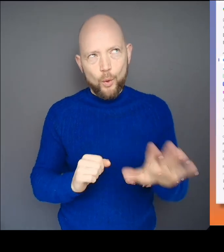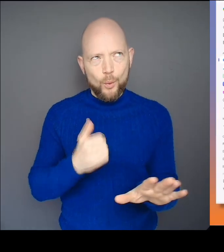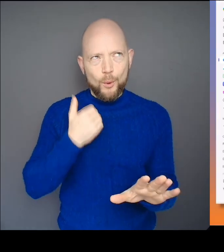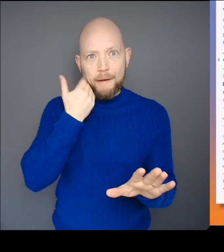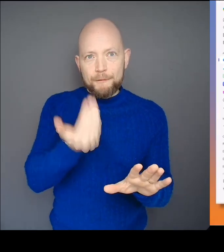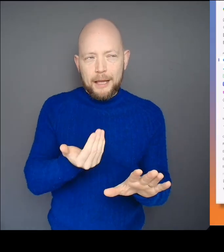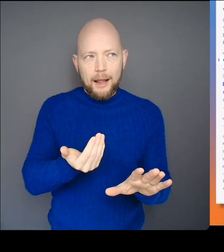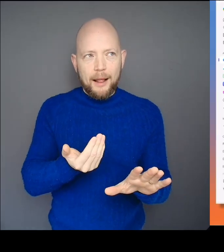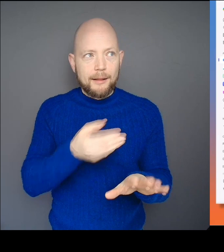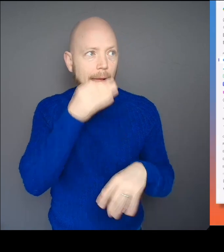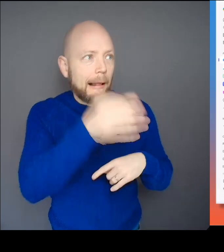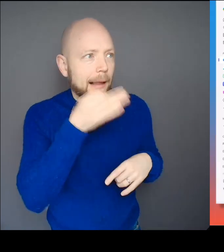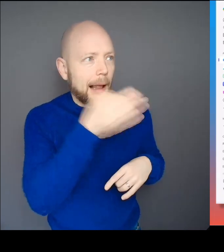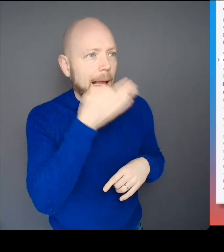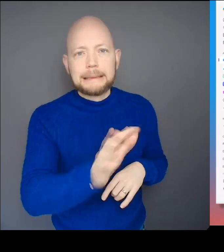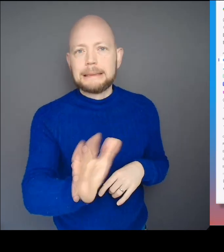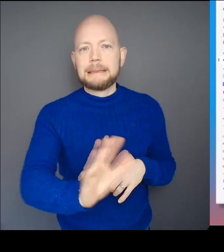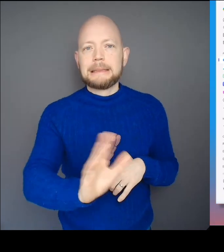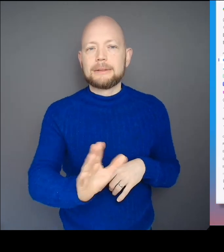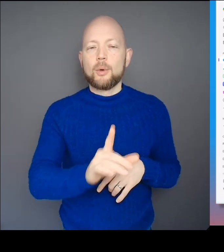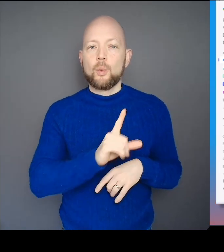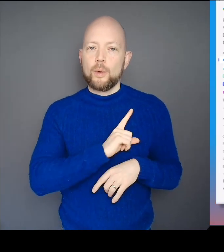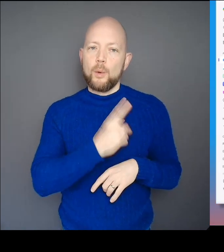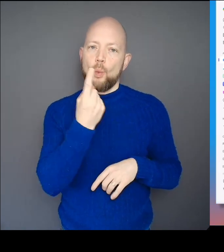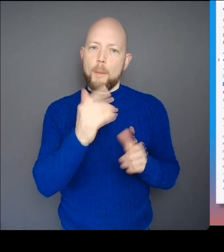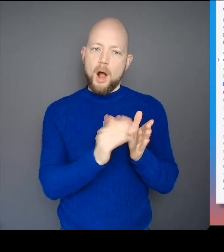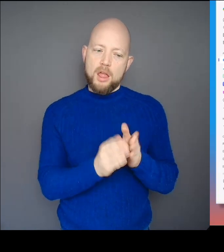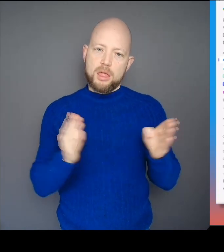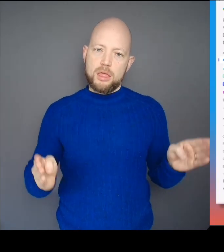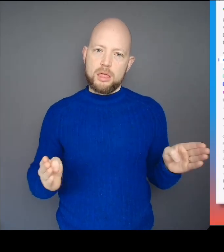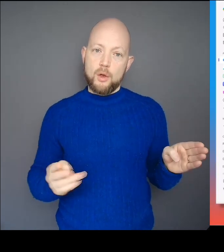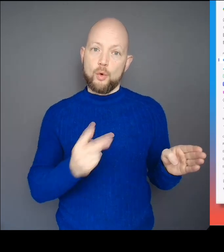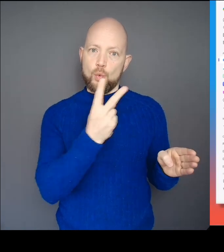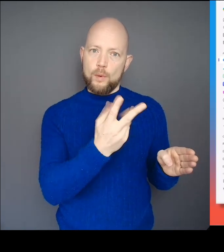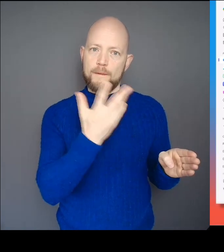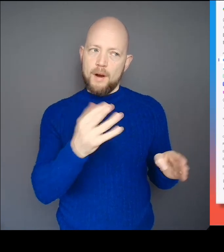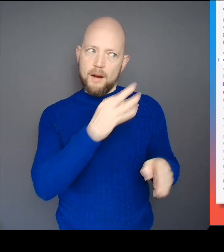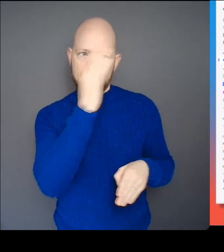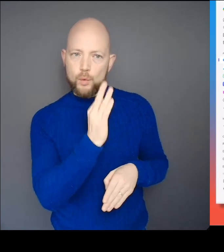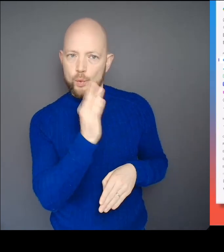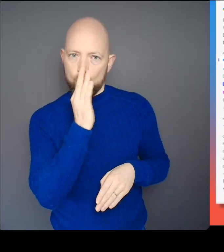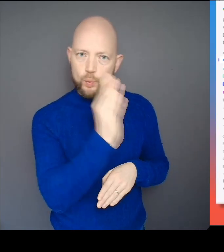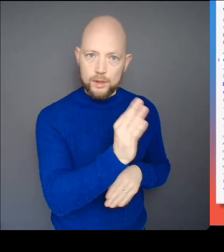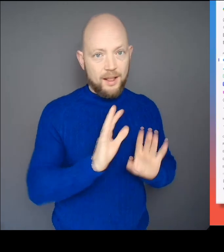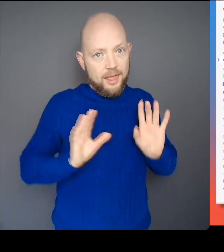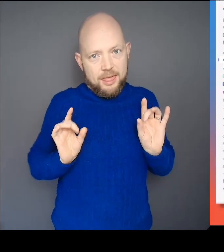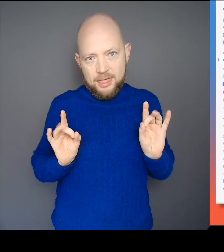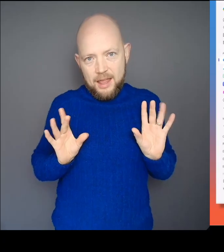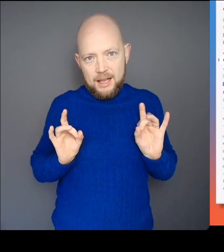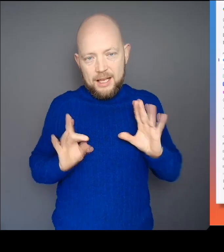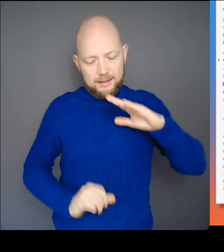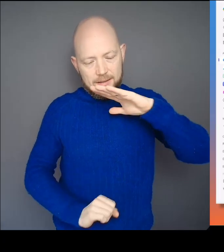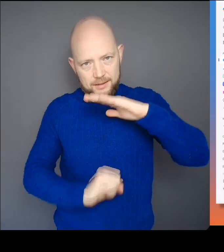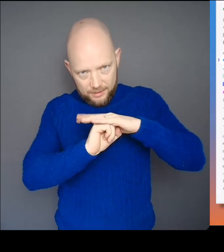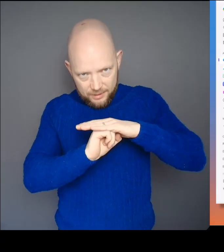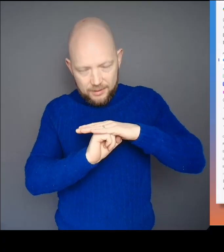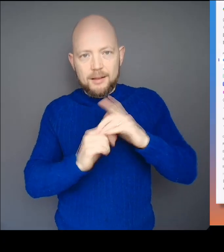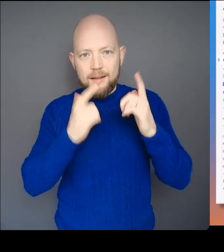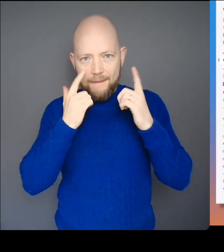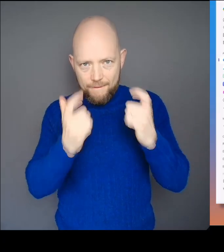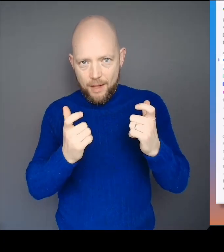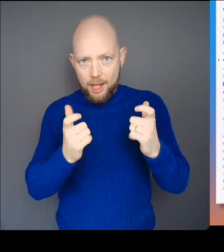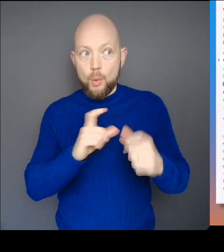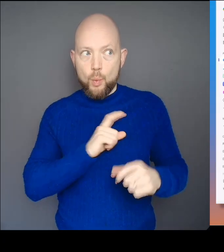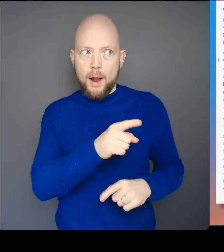in a month, so you can kind of use them every day, but don't just use this as a default. So if you're using it more than 25 times a month, you're probably overusing